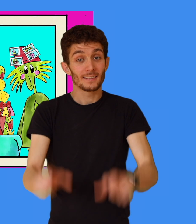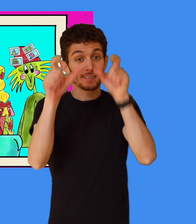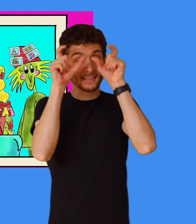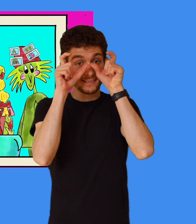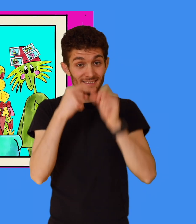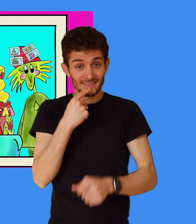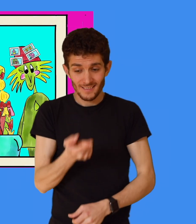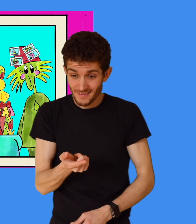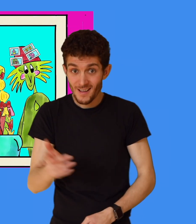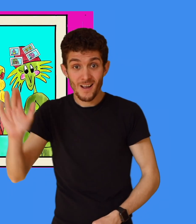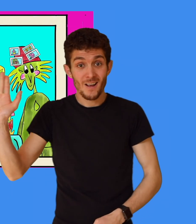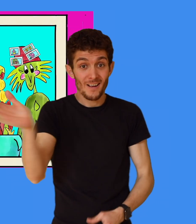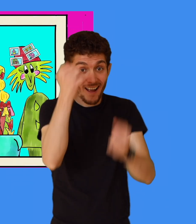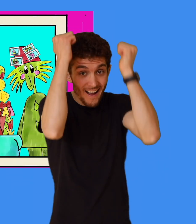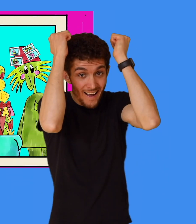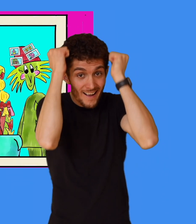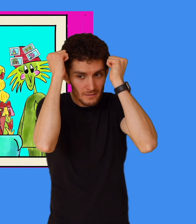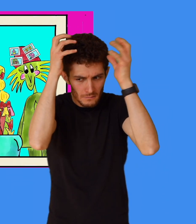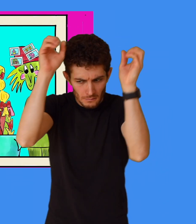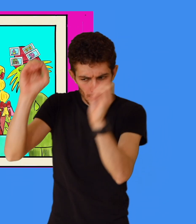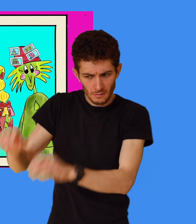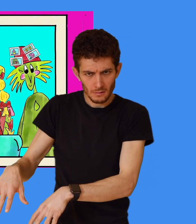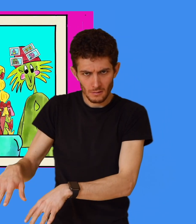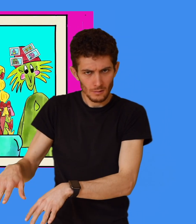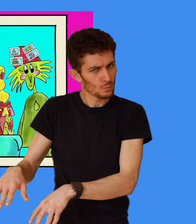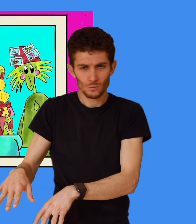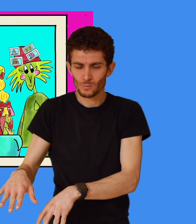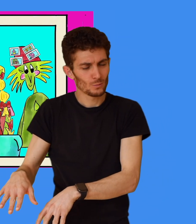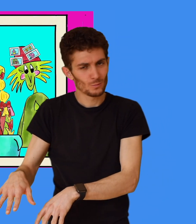Let's not allow all these fantastic hats to go to waste, said Auntie Molly.